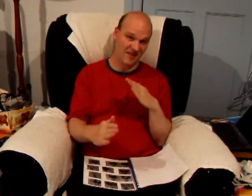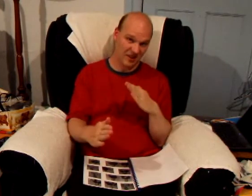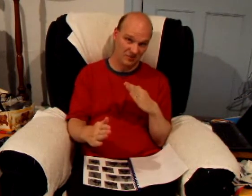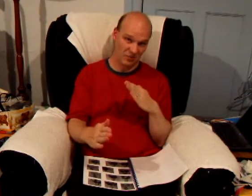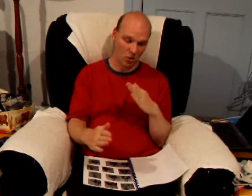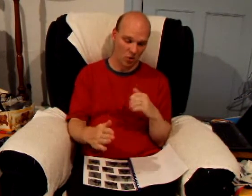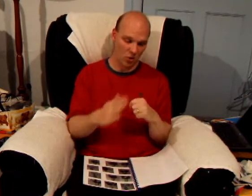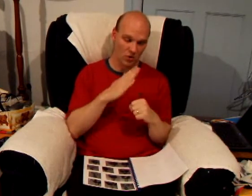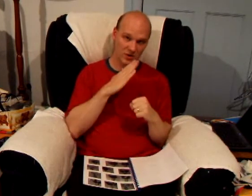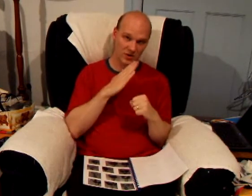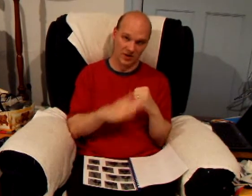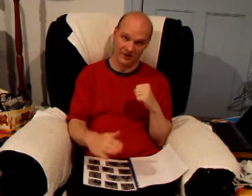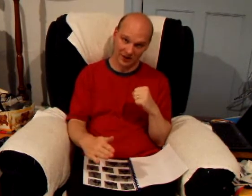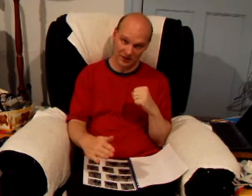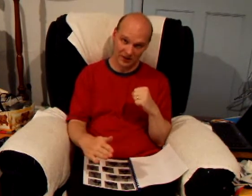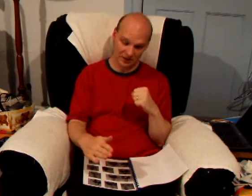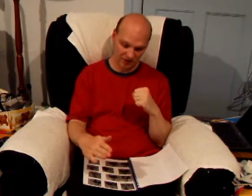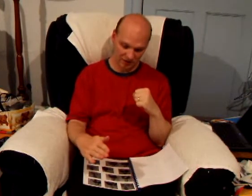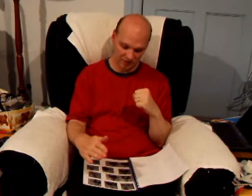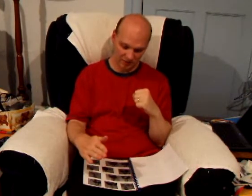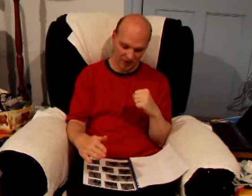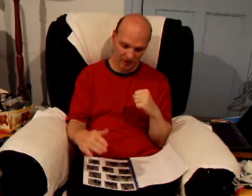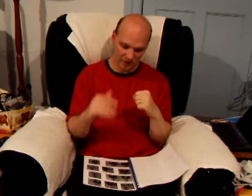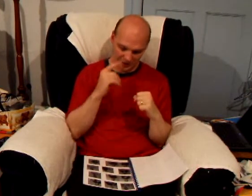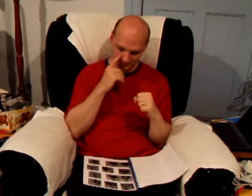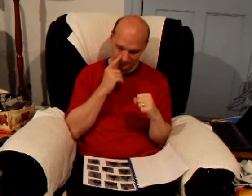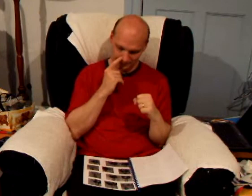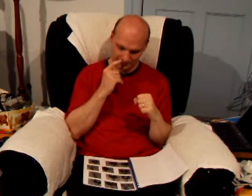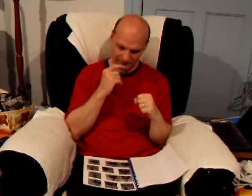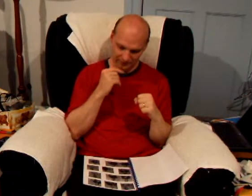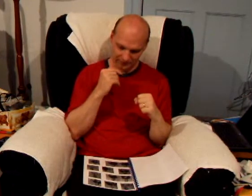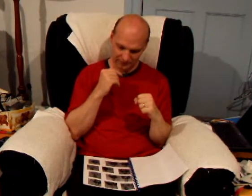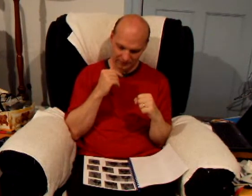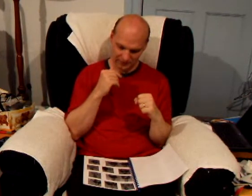Never, or never, either way.